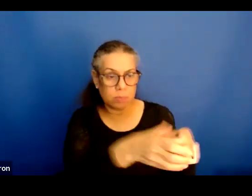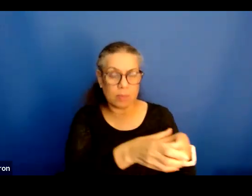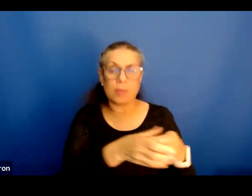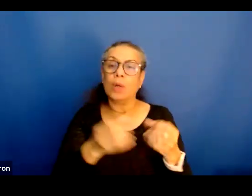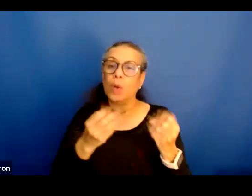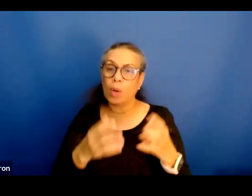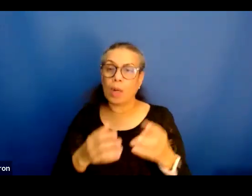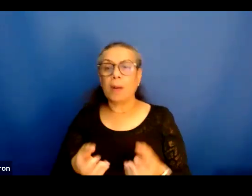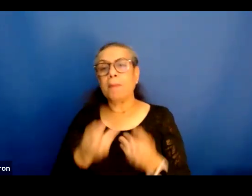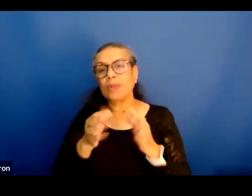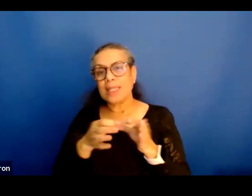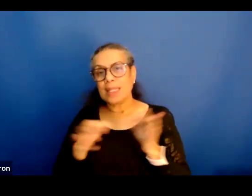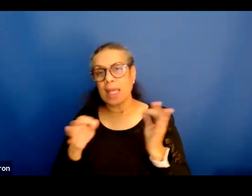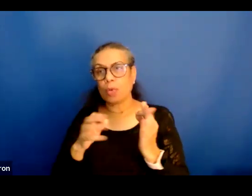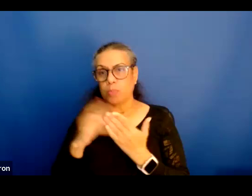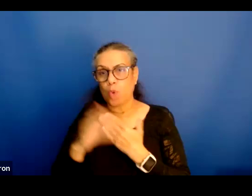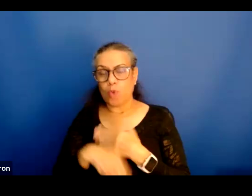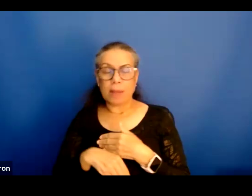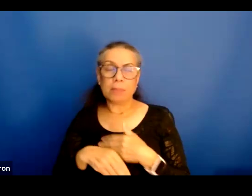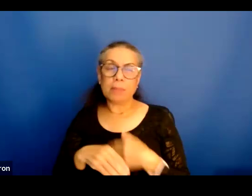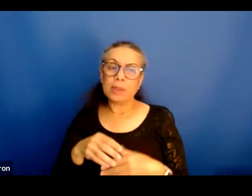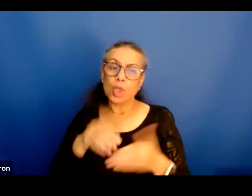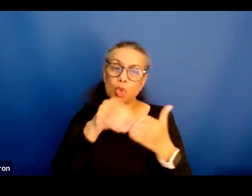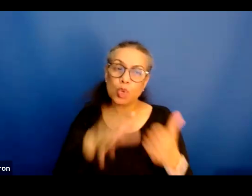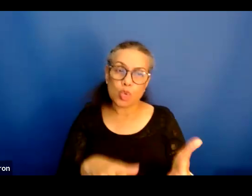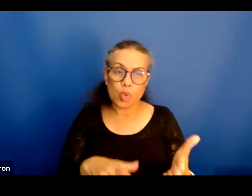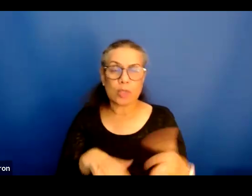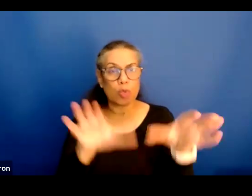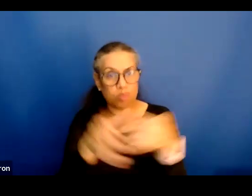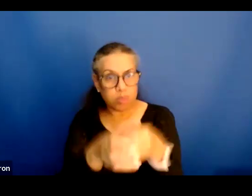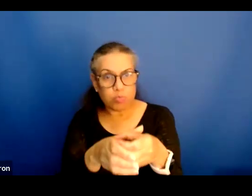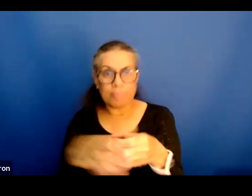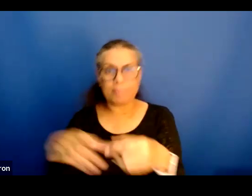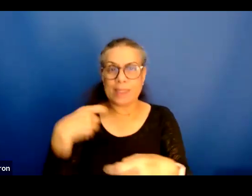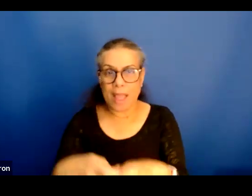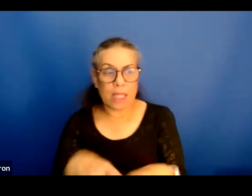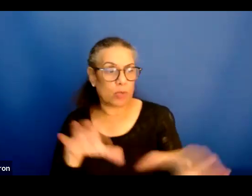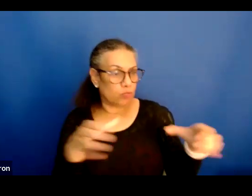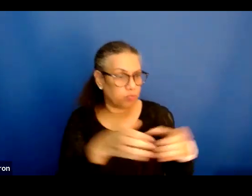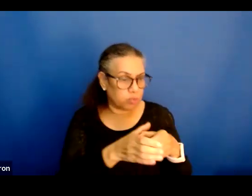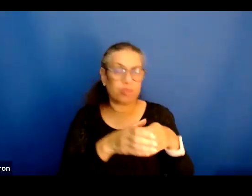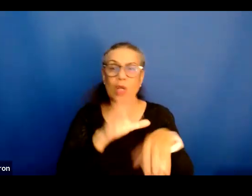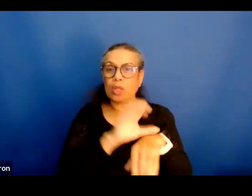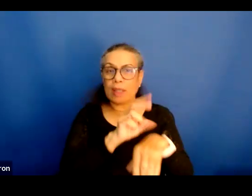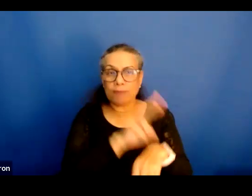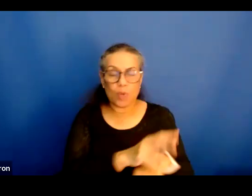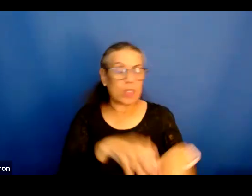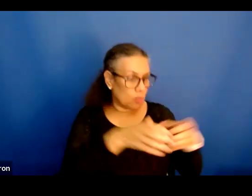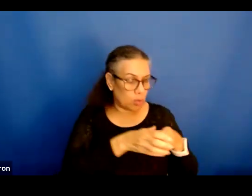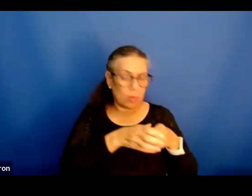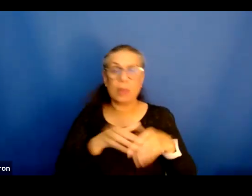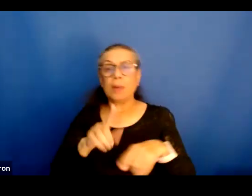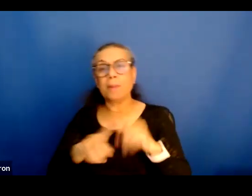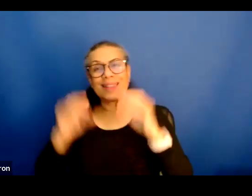multilingual SEI programs as well, but most of the students were cohorted by language. And the teacher, like I said, didn't always